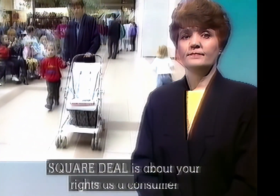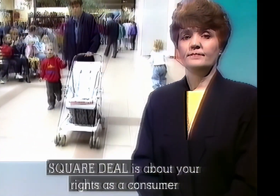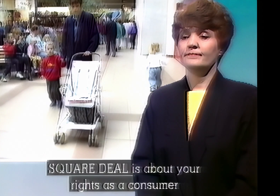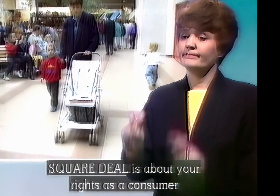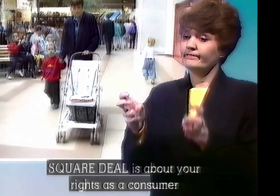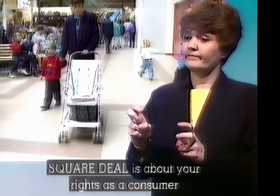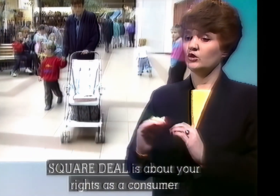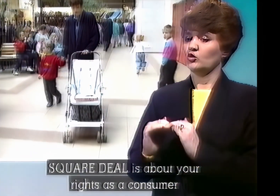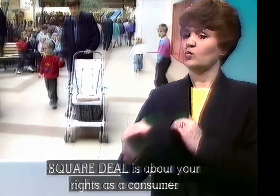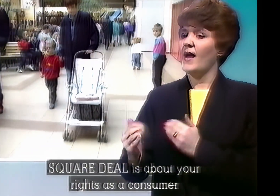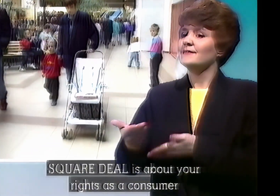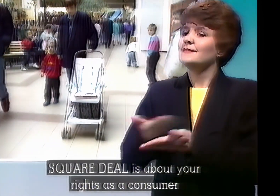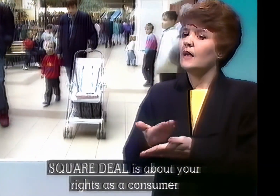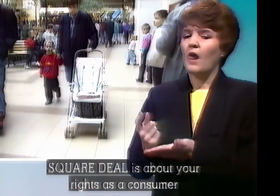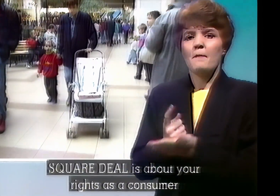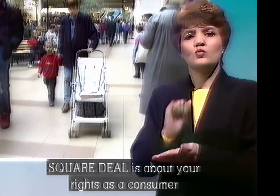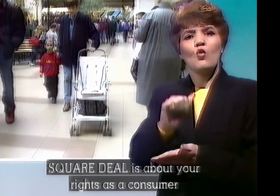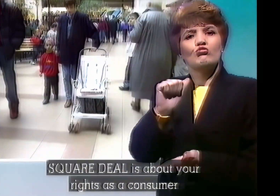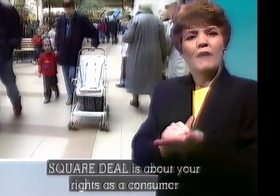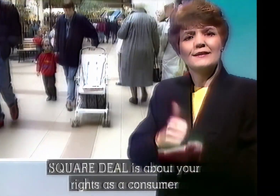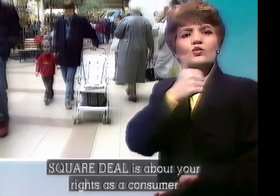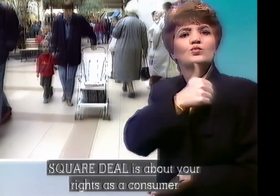Square Deal is about your rights as a consumer.